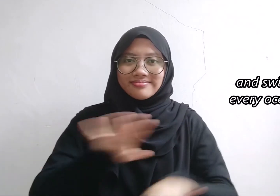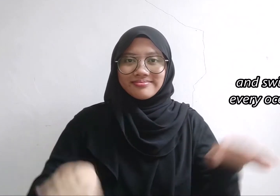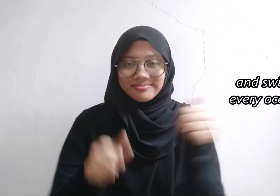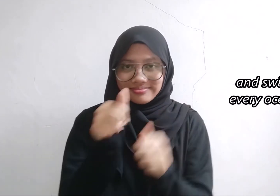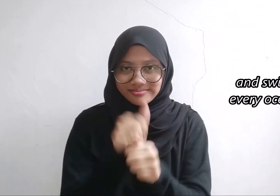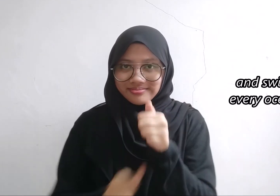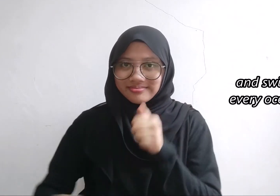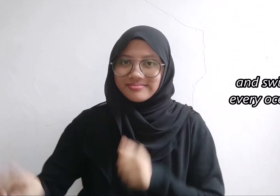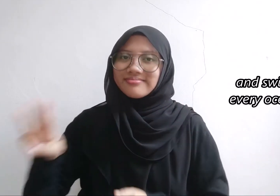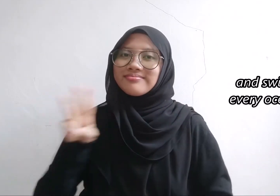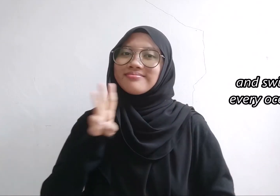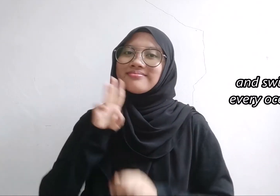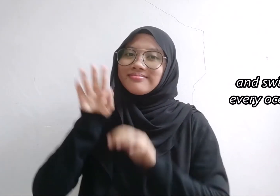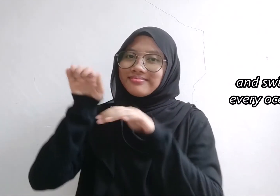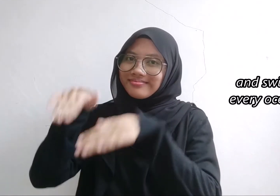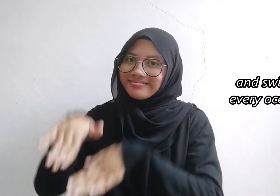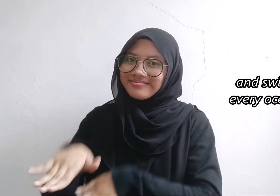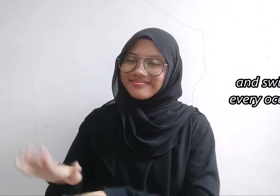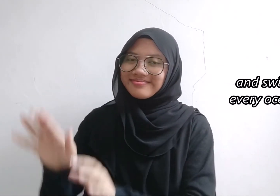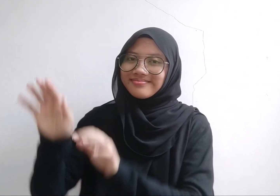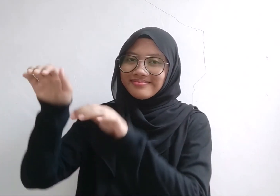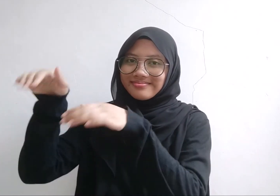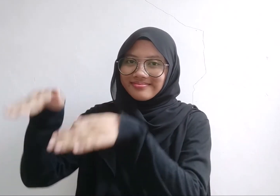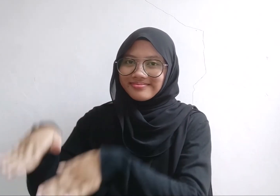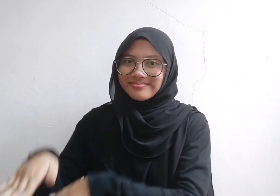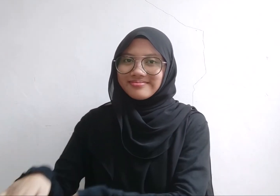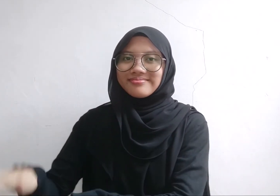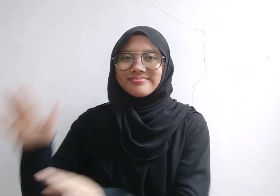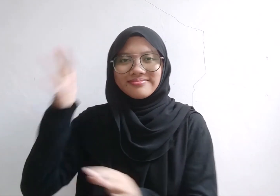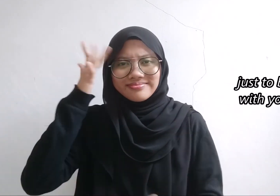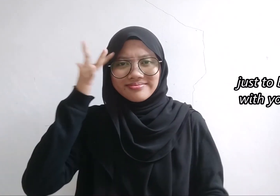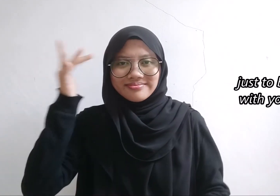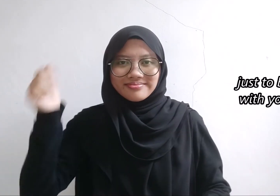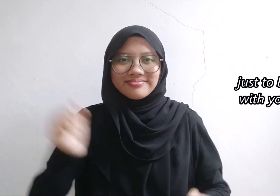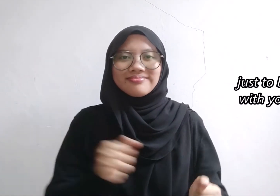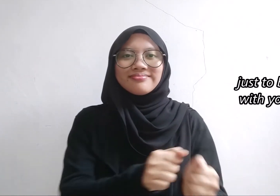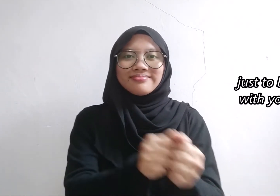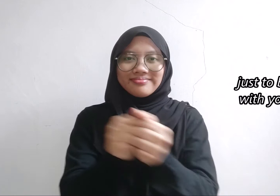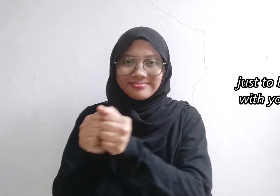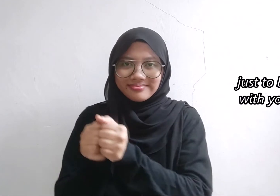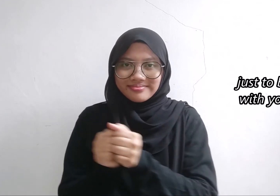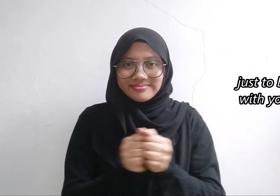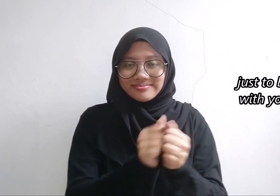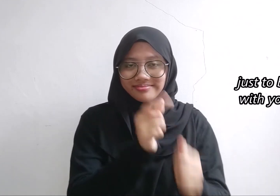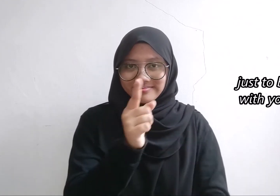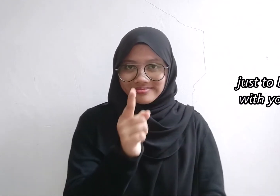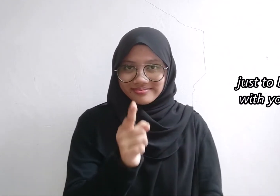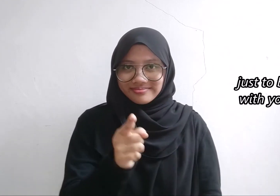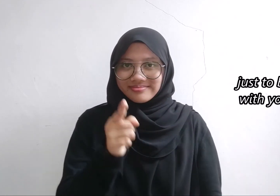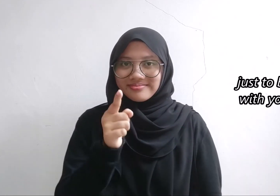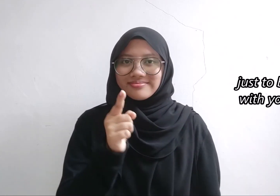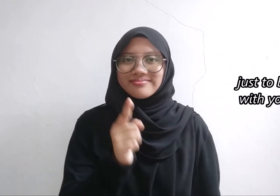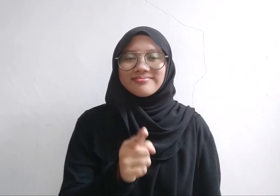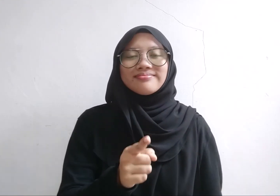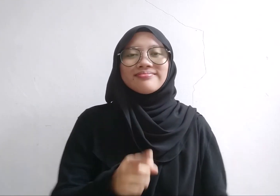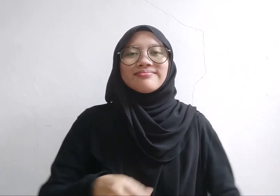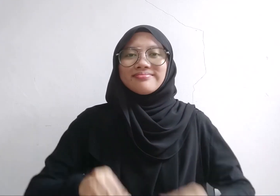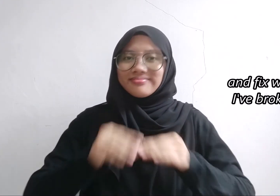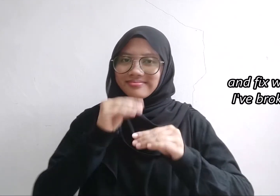every ocean Just to be with you And